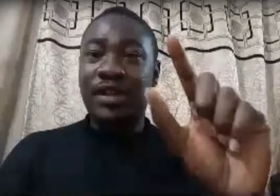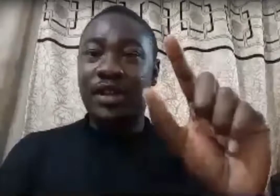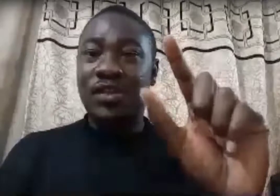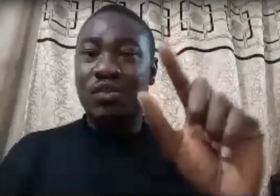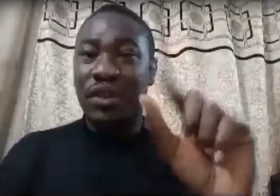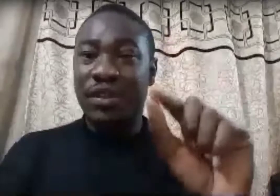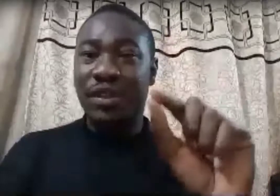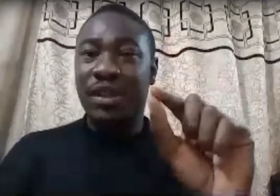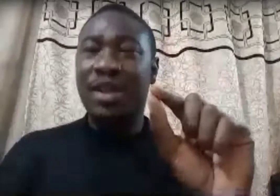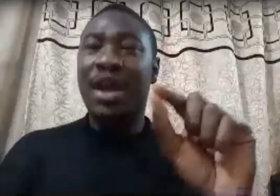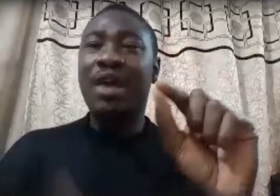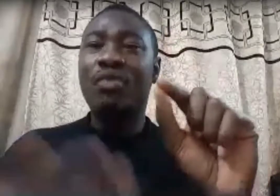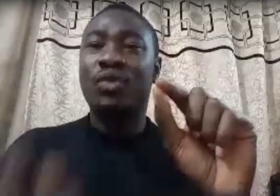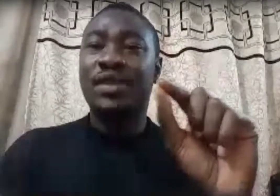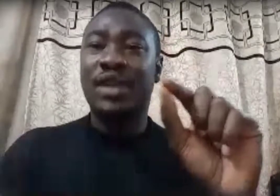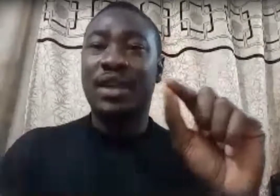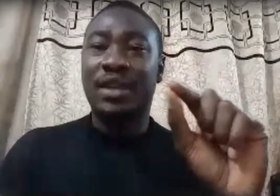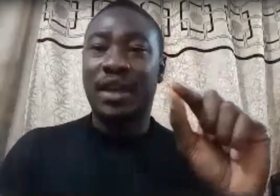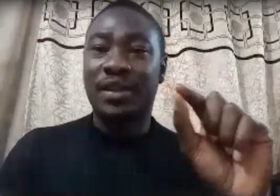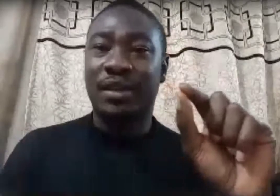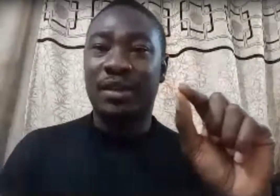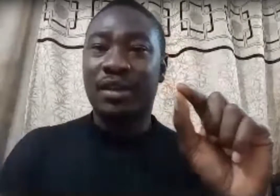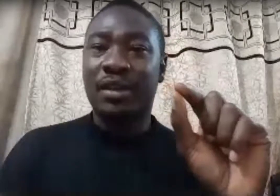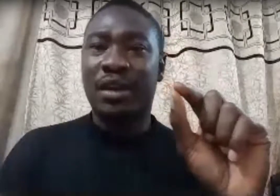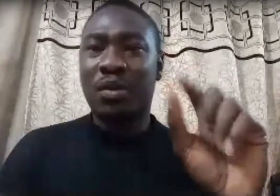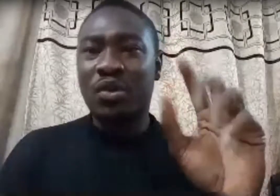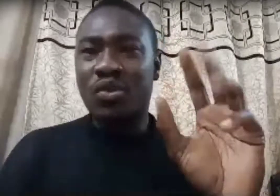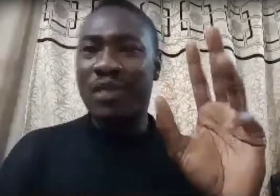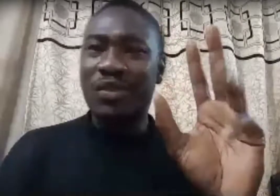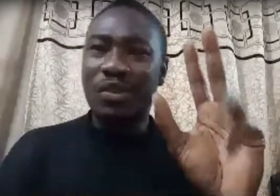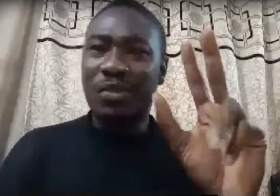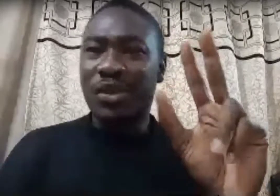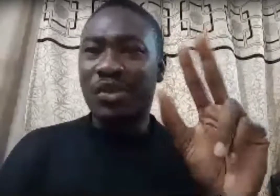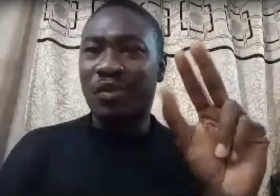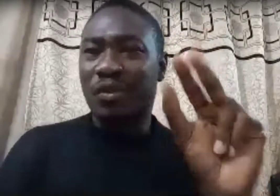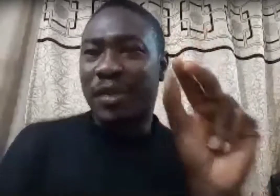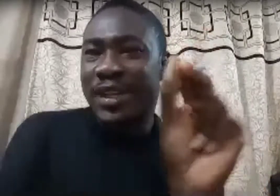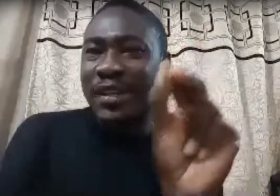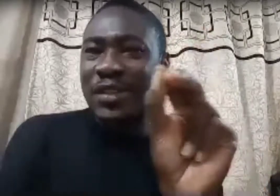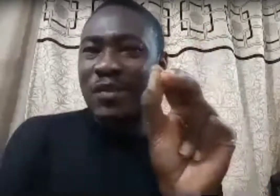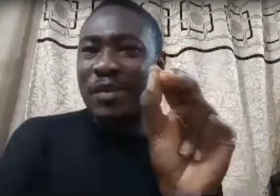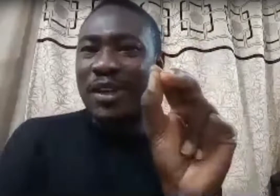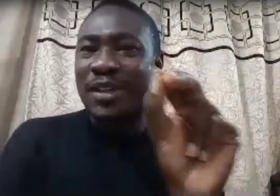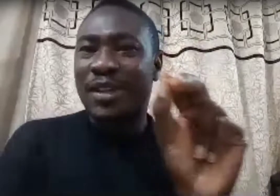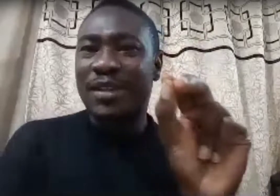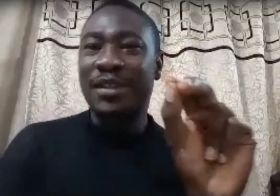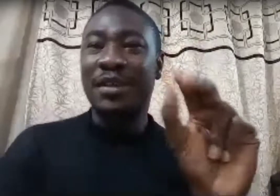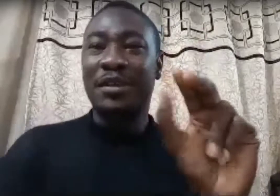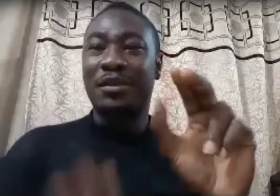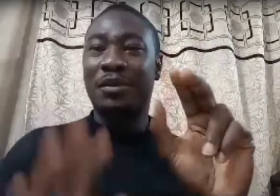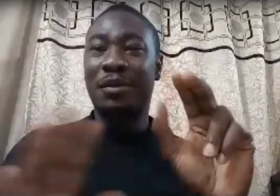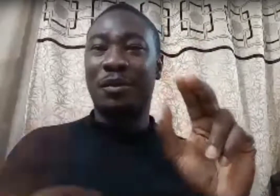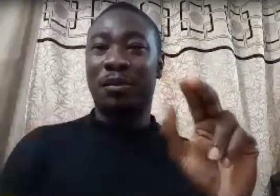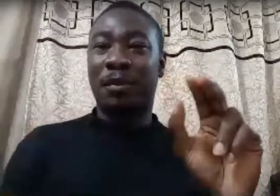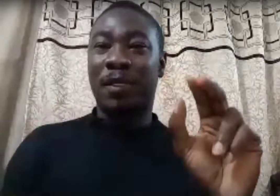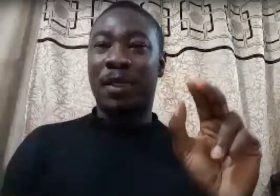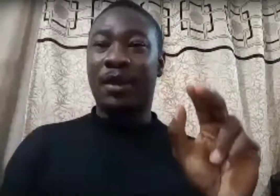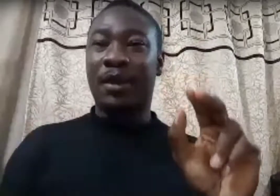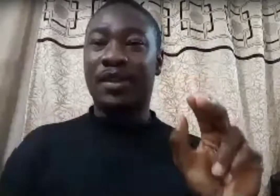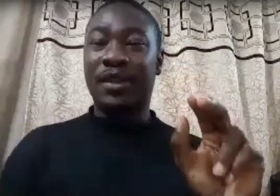sign 30? Are we going to have some combination of numbers like this to make it 30? No. It sounds logical to do it that way, or it